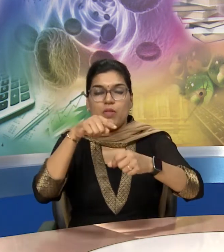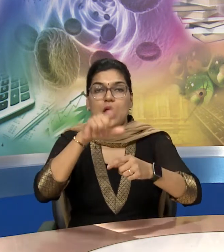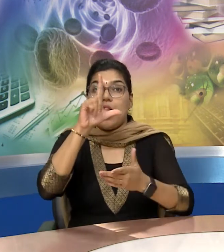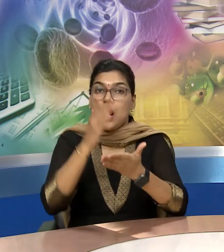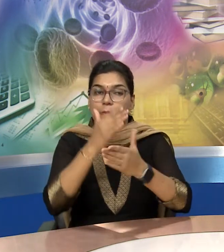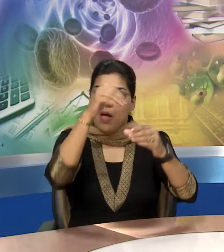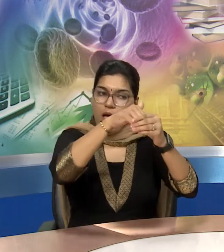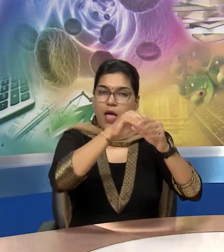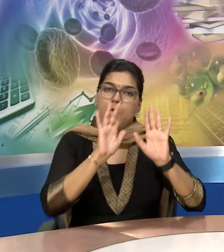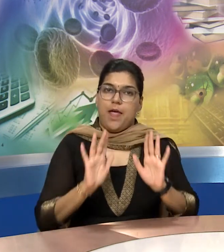paper.